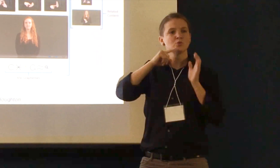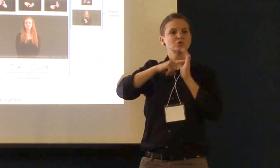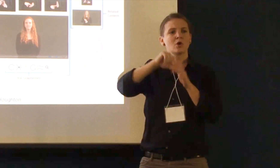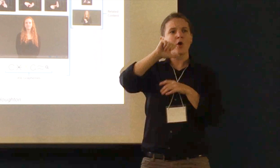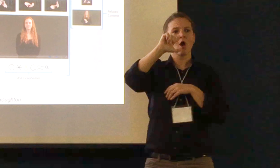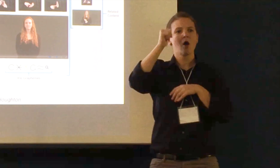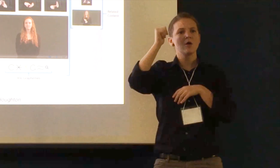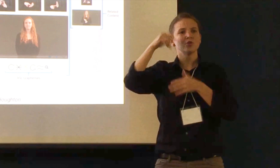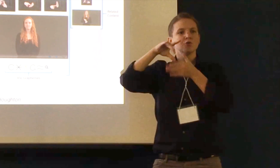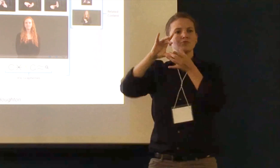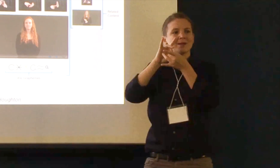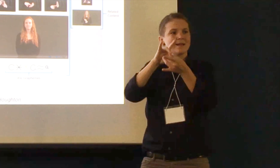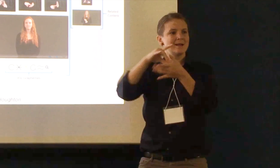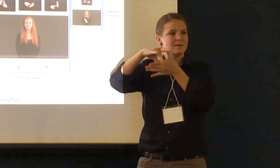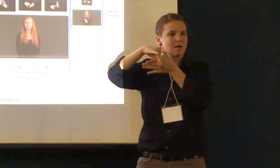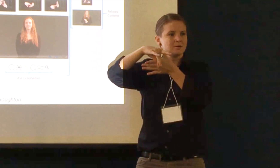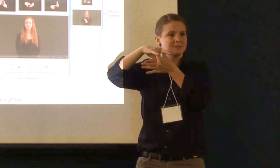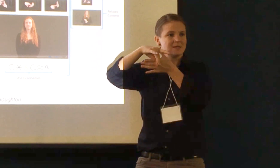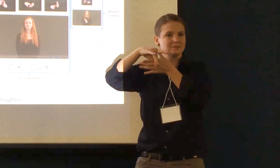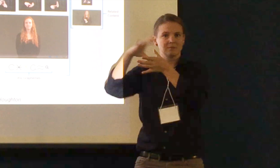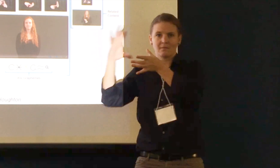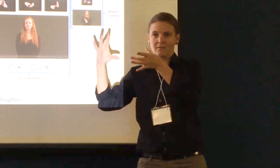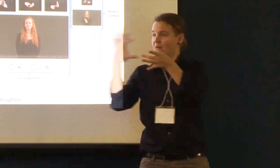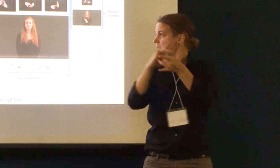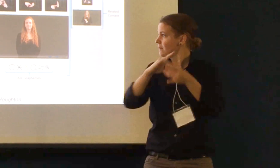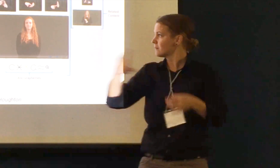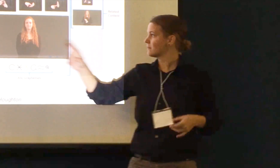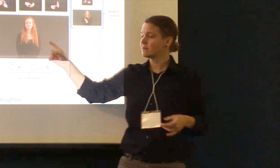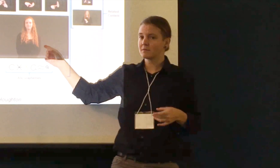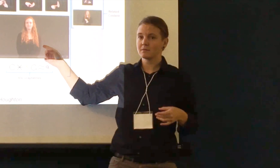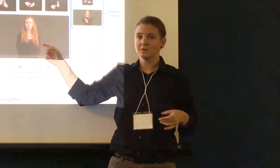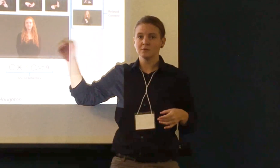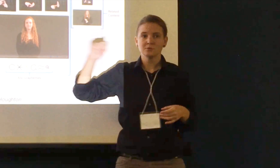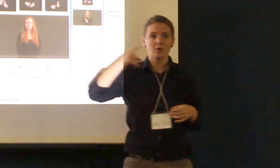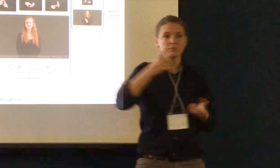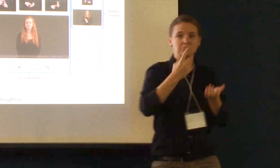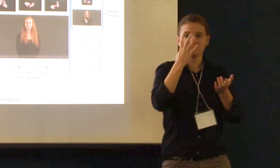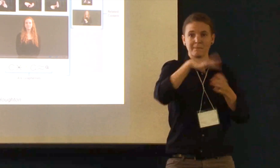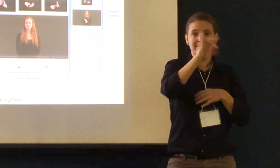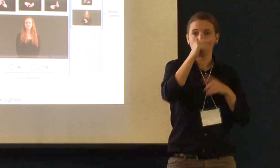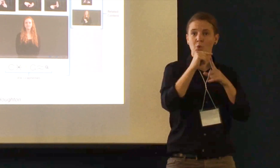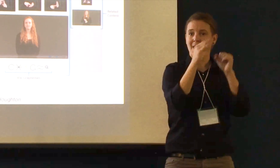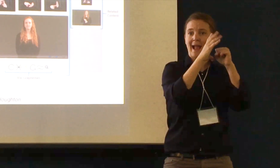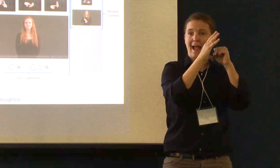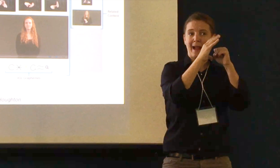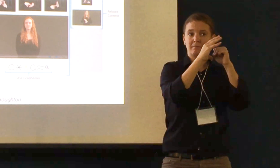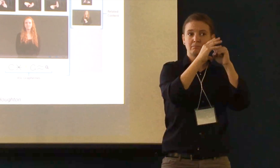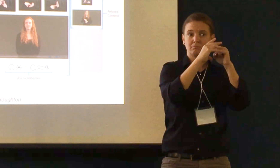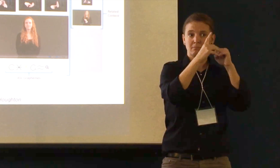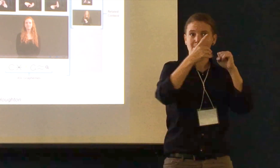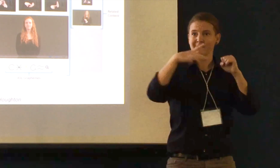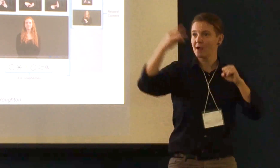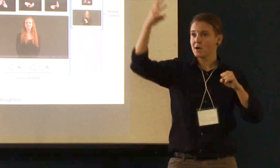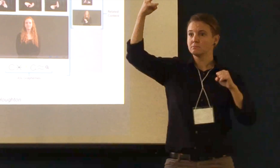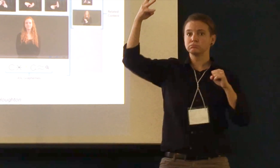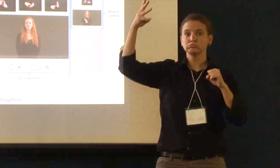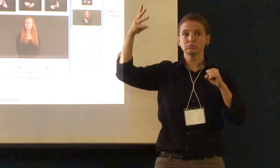And then you also will see its definition and an example sentence with that sign in it. In the